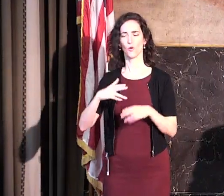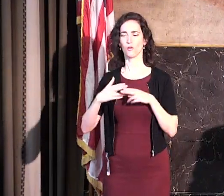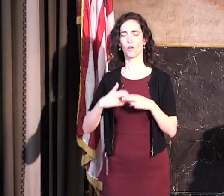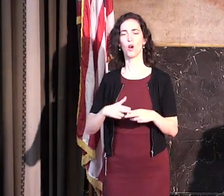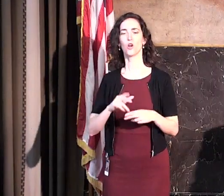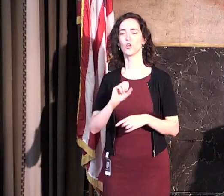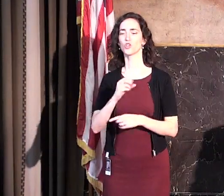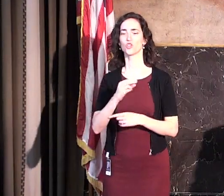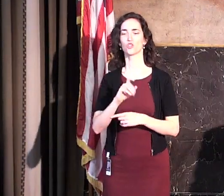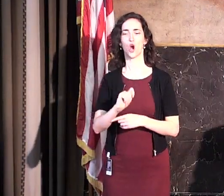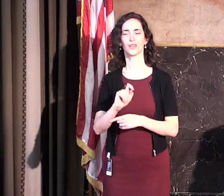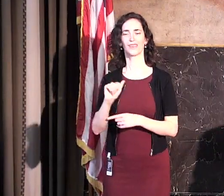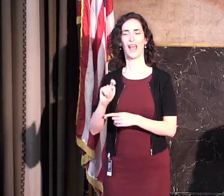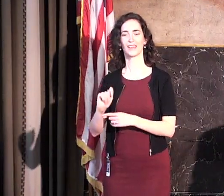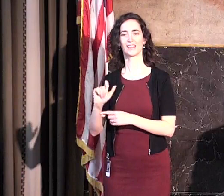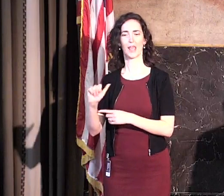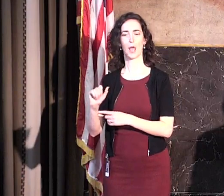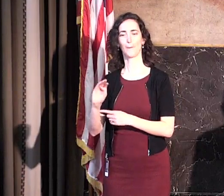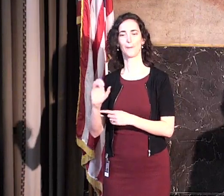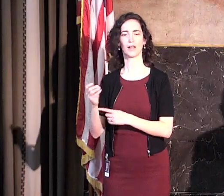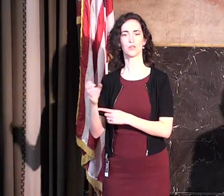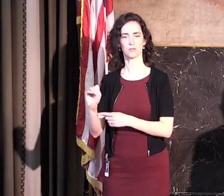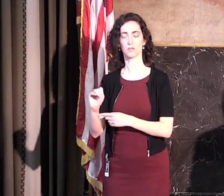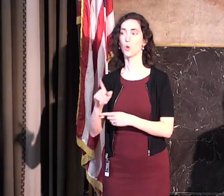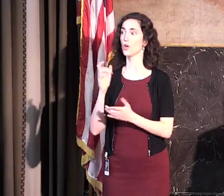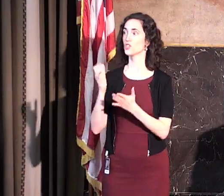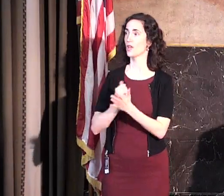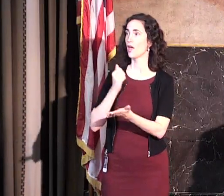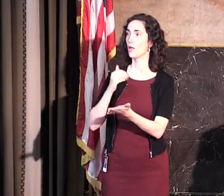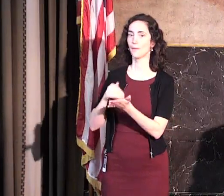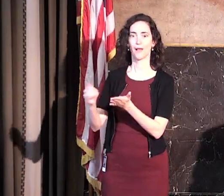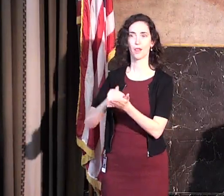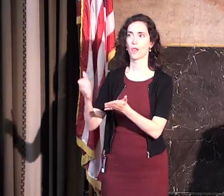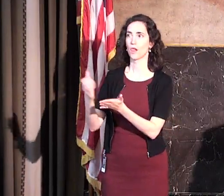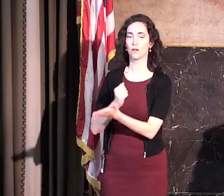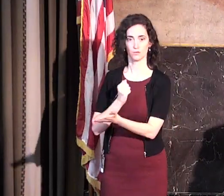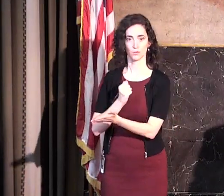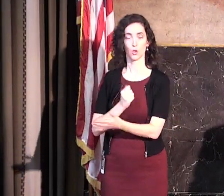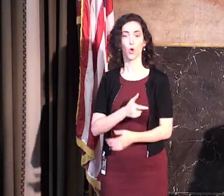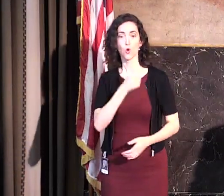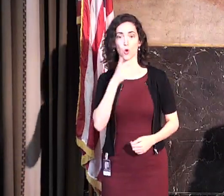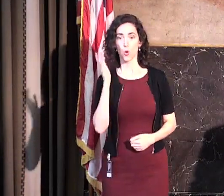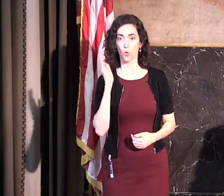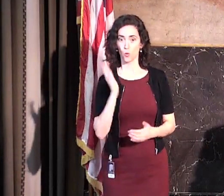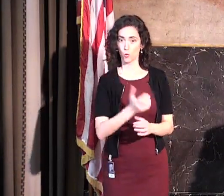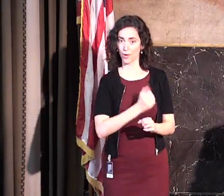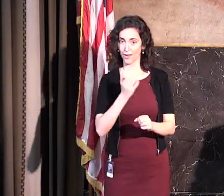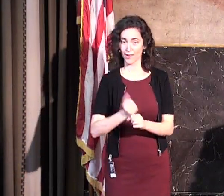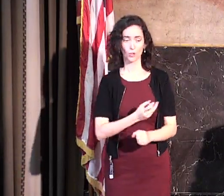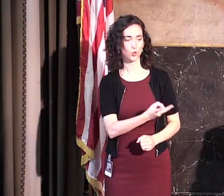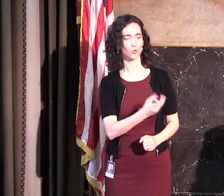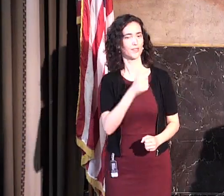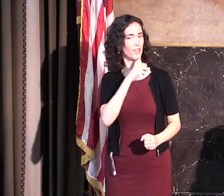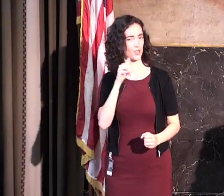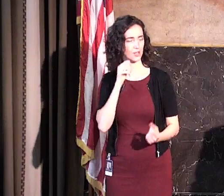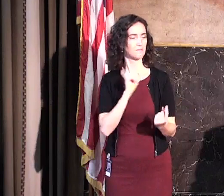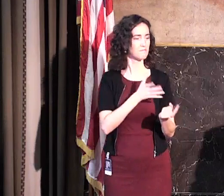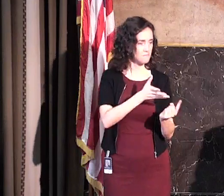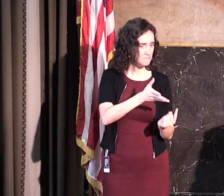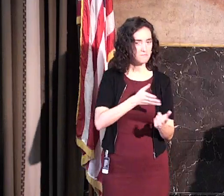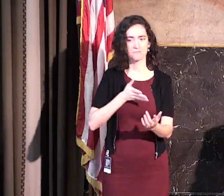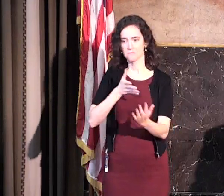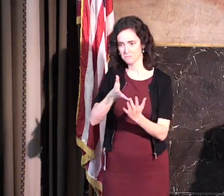lottery. I was able to speak with both winners yesterday, and I want to congratulate them both